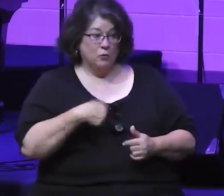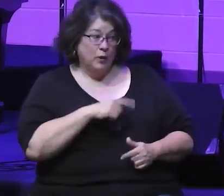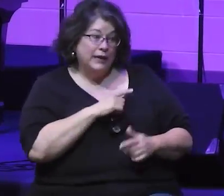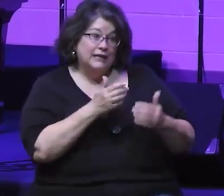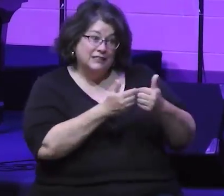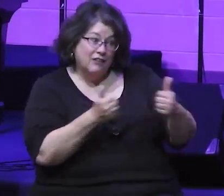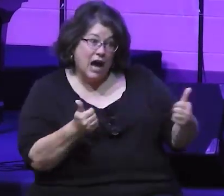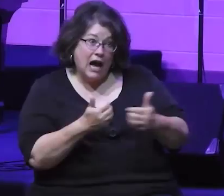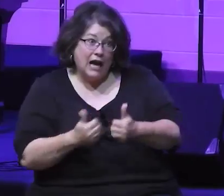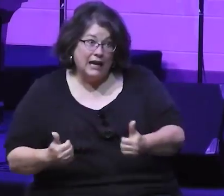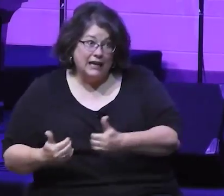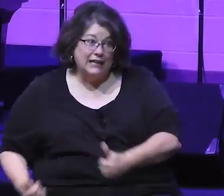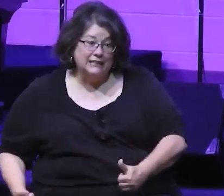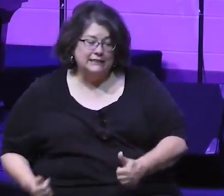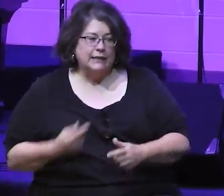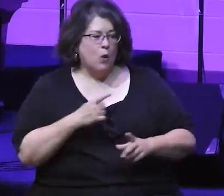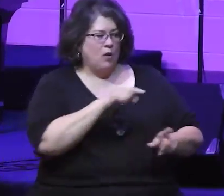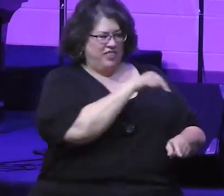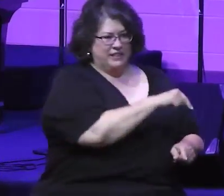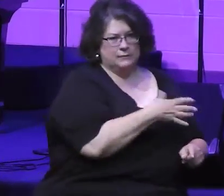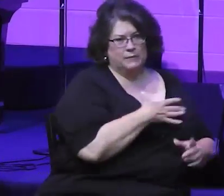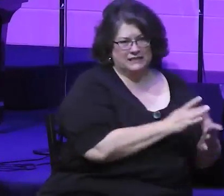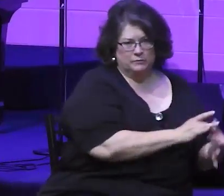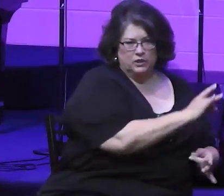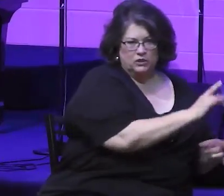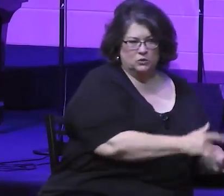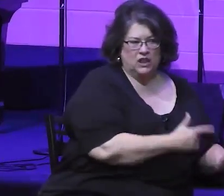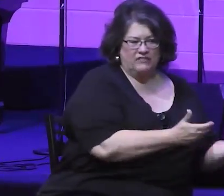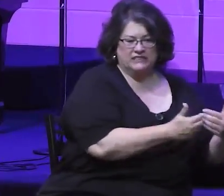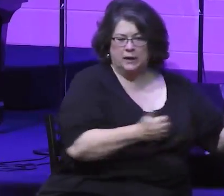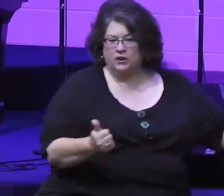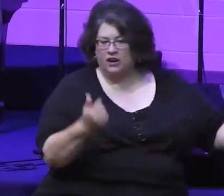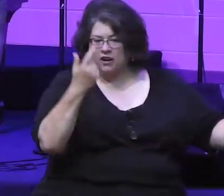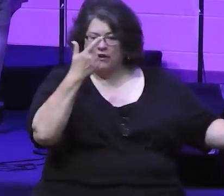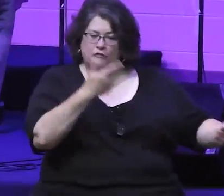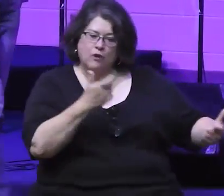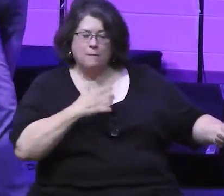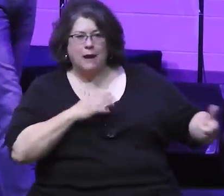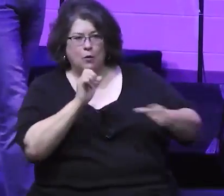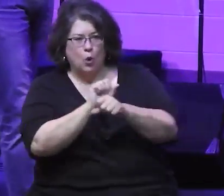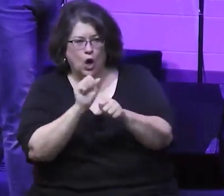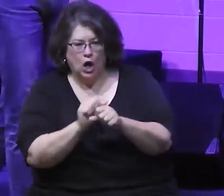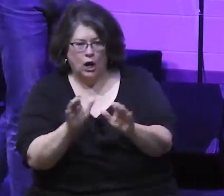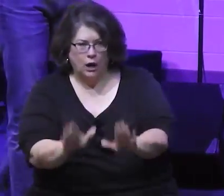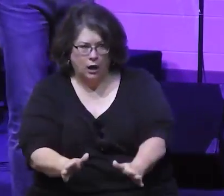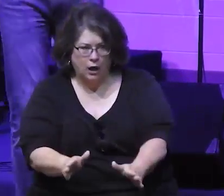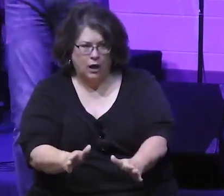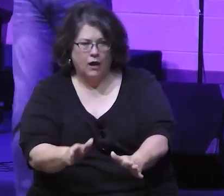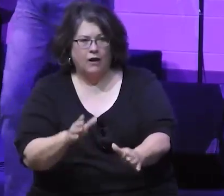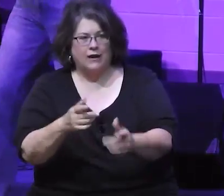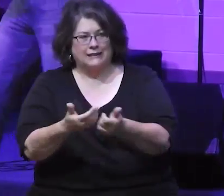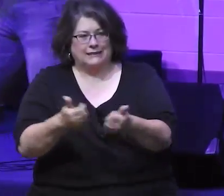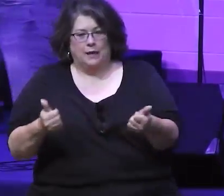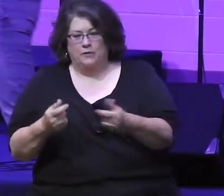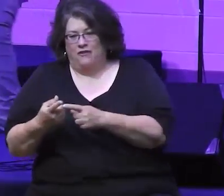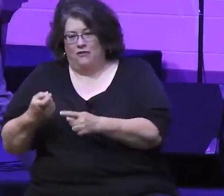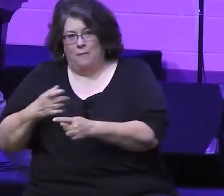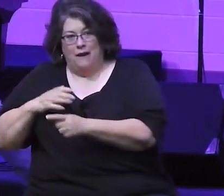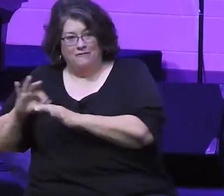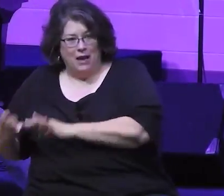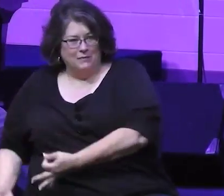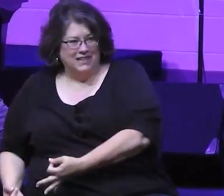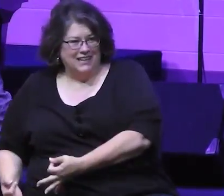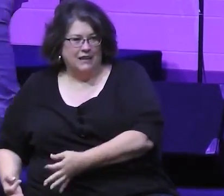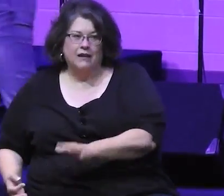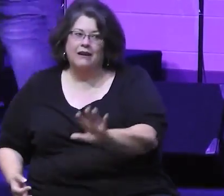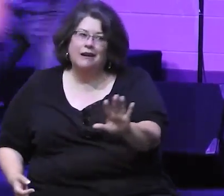do, and we reduce some aspects of our world to second-class citizenry. Well, these things are